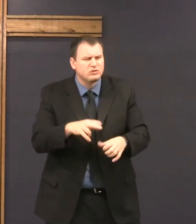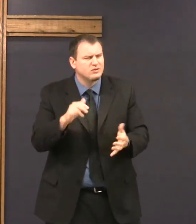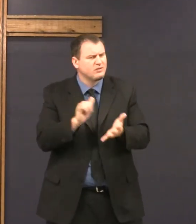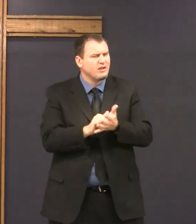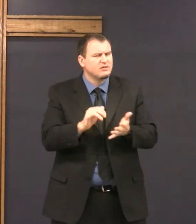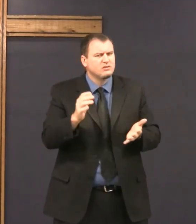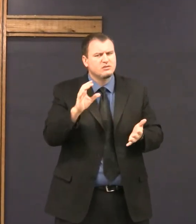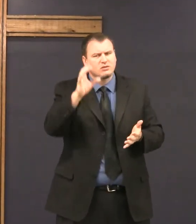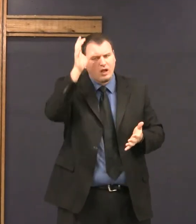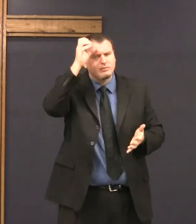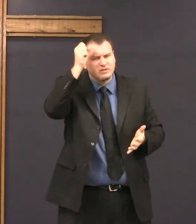of course,